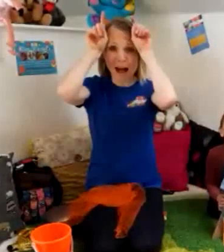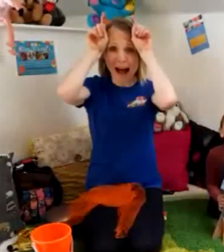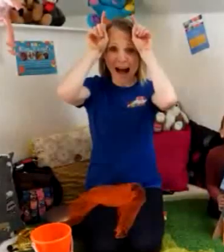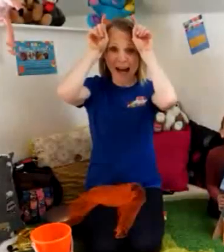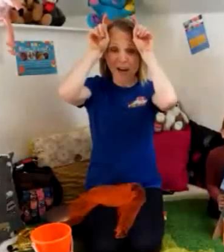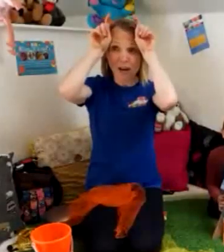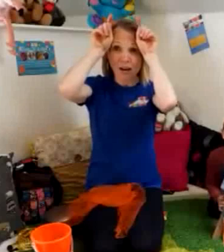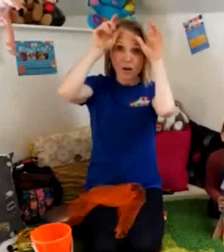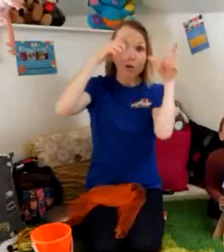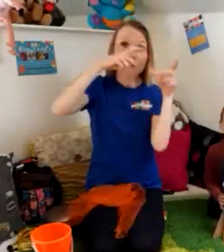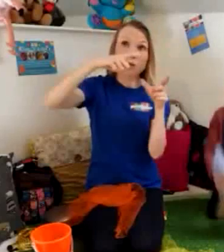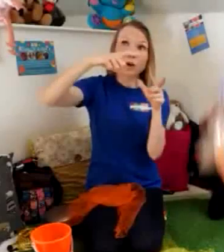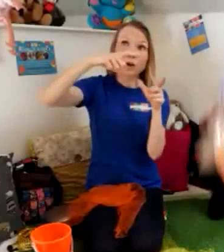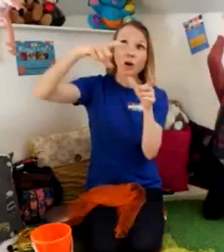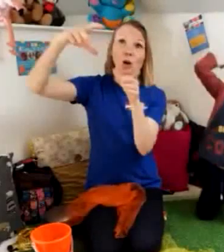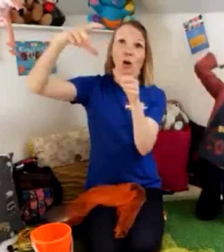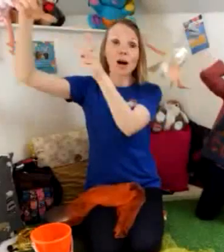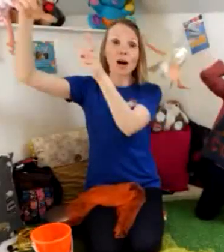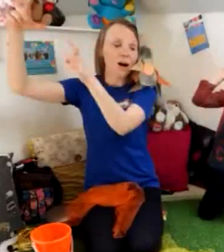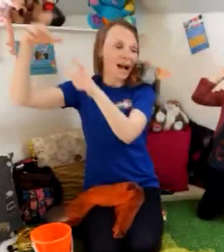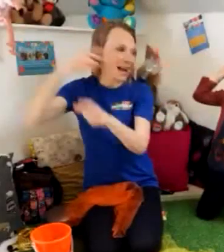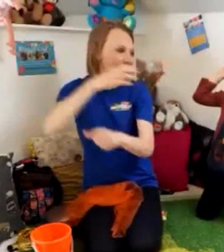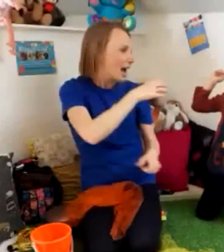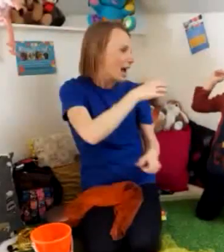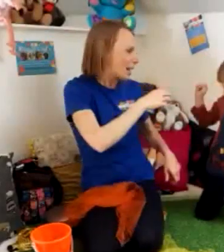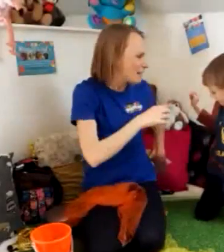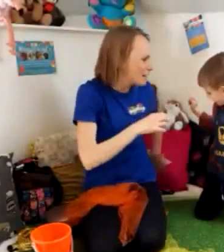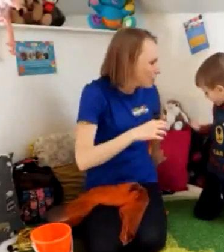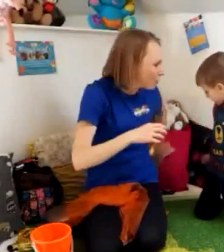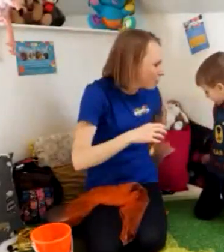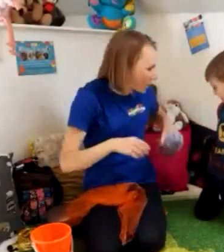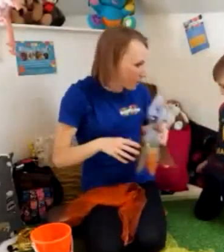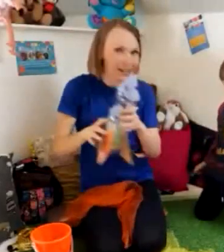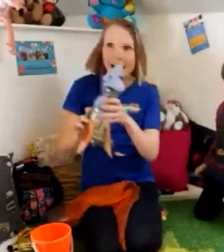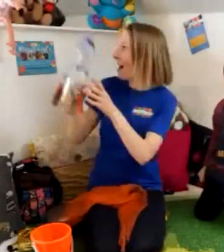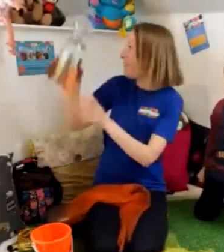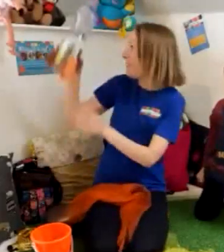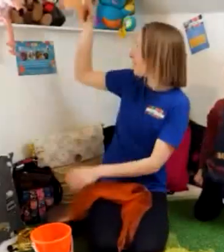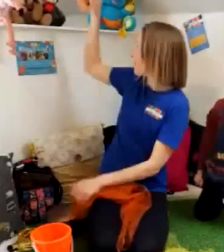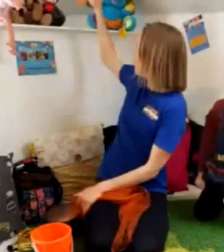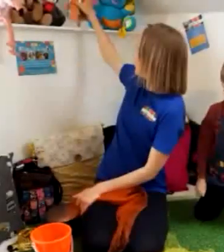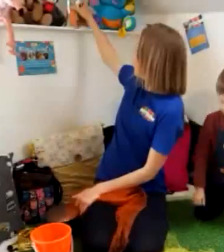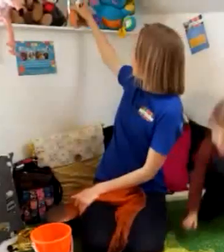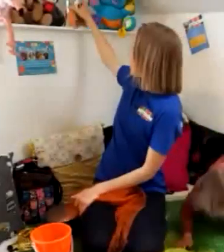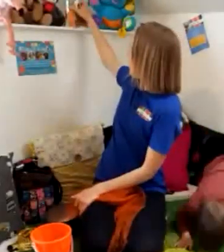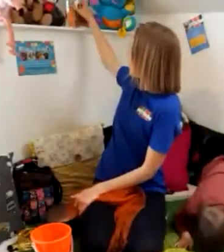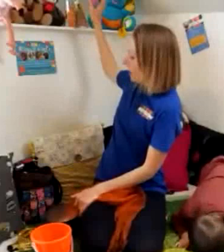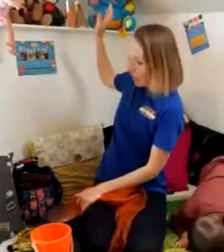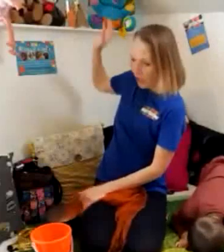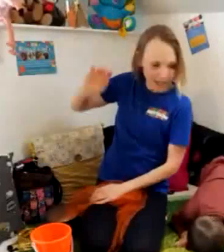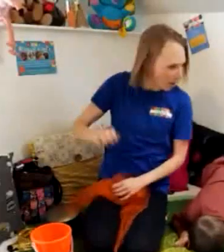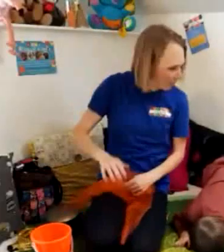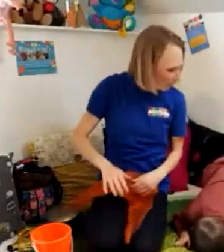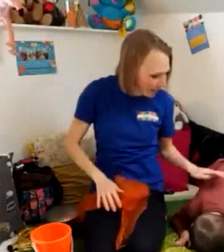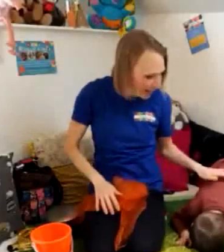man flew away. I think that's enough rocket shipping now, Harris. Okay, you're going to help me with my